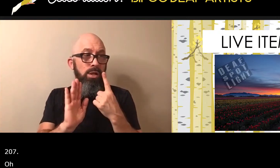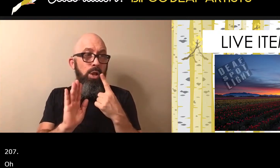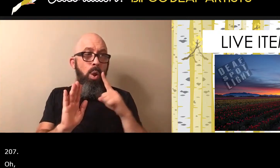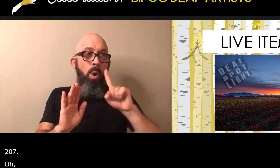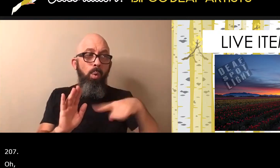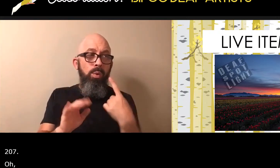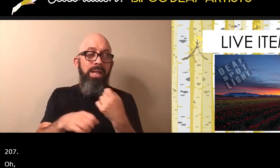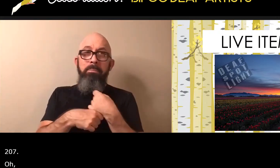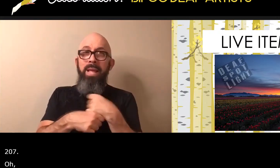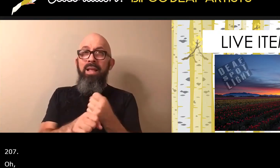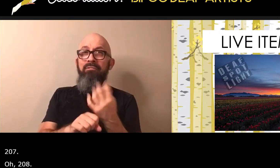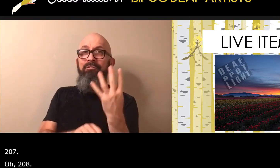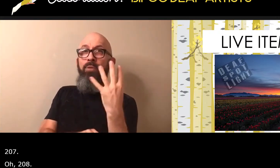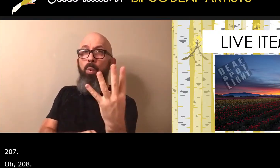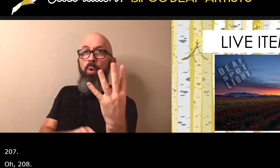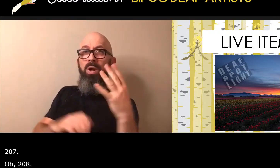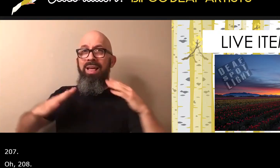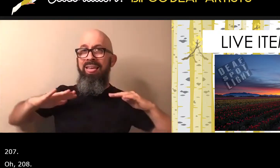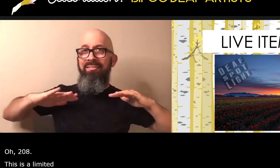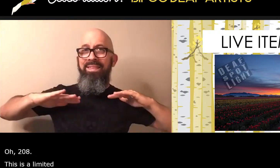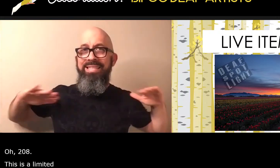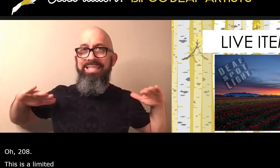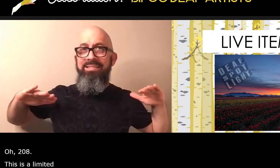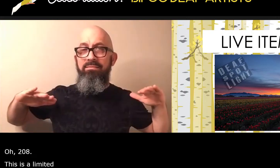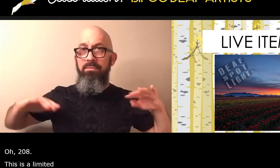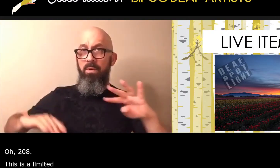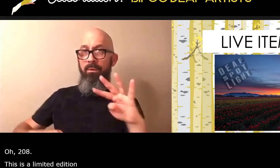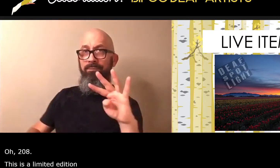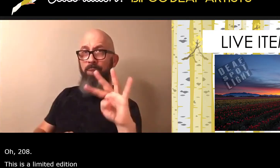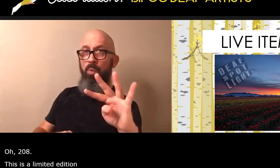This is a limited edition print.